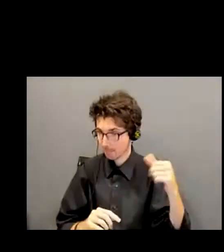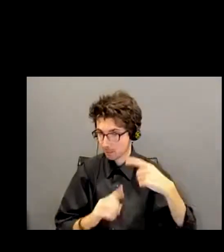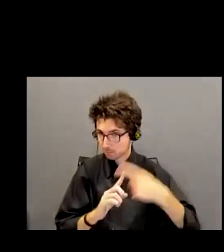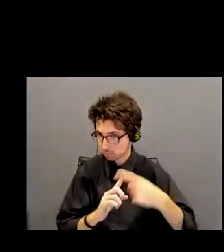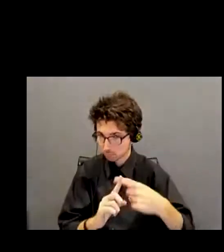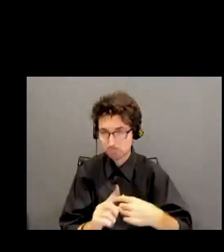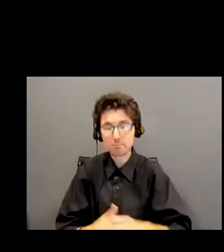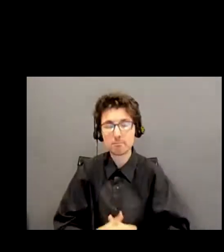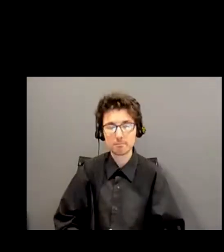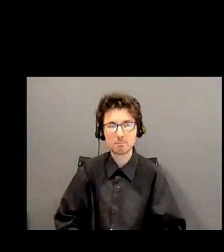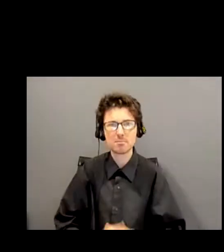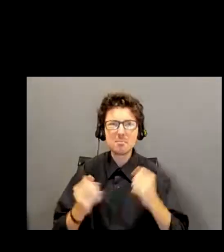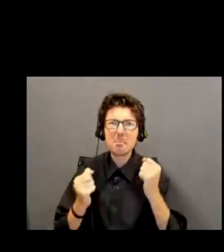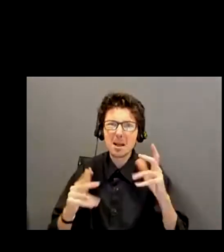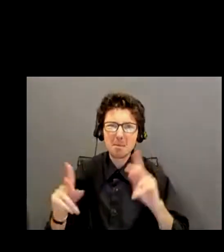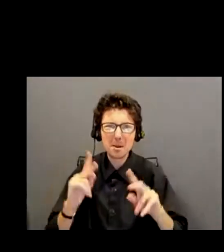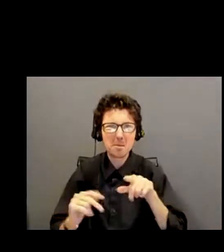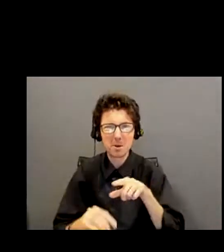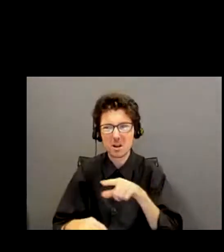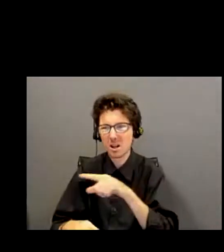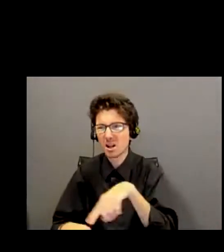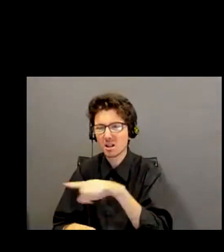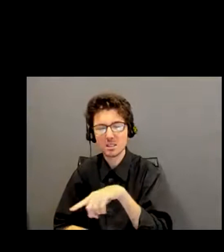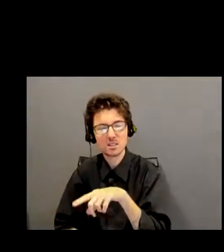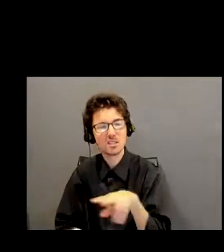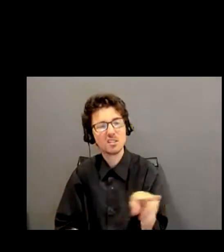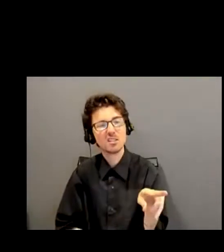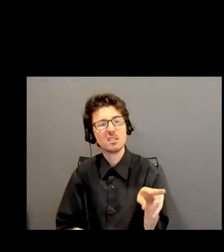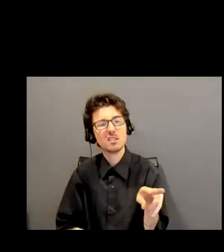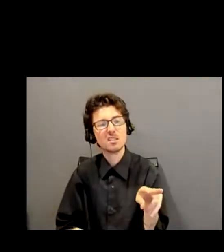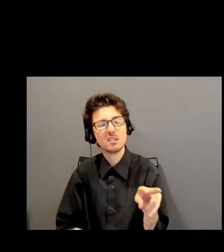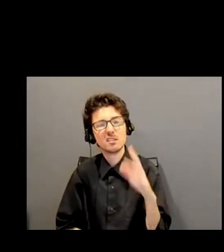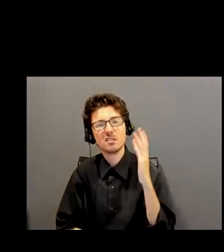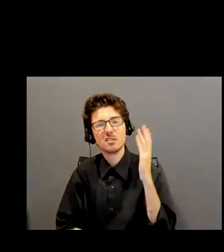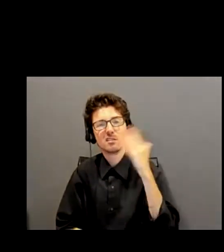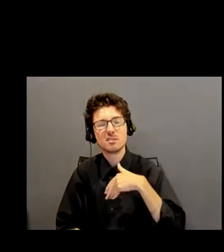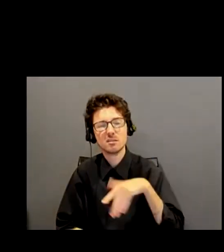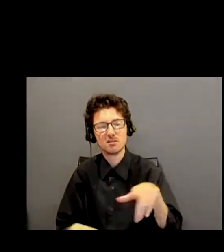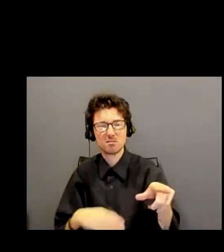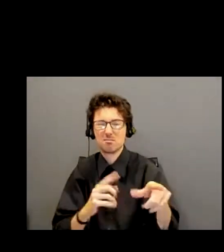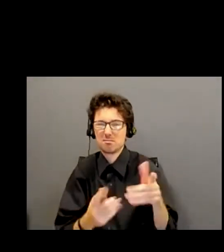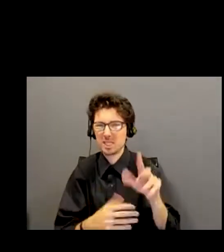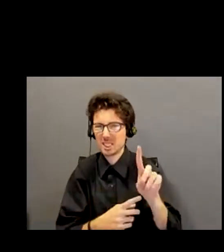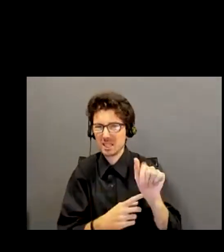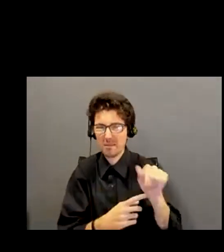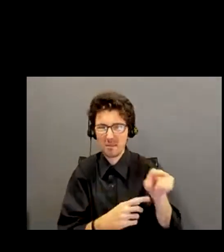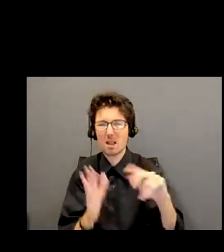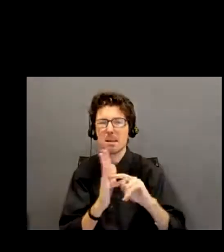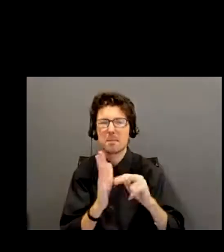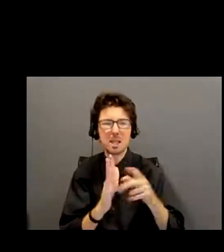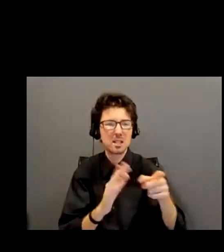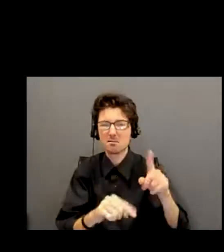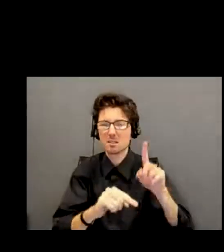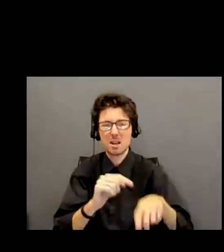presume that if you have a disability, you can't get paid. You can't work for money and get a salary,